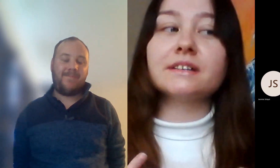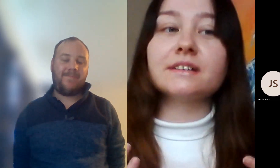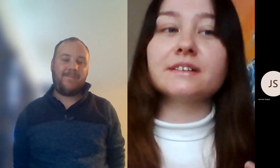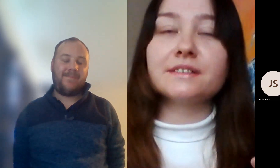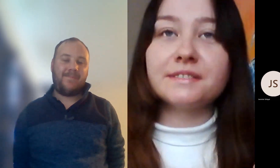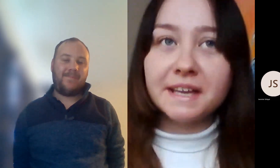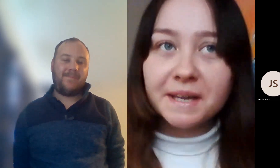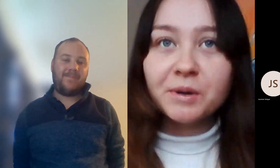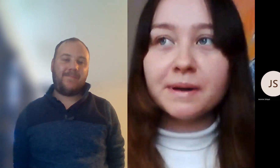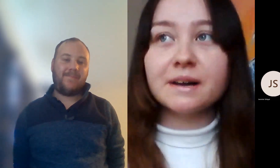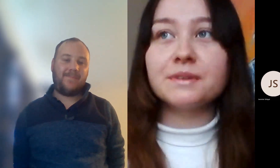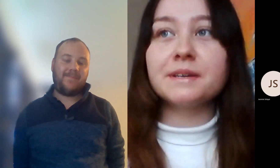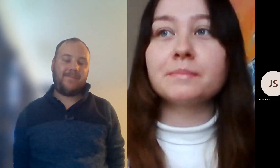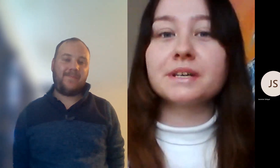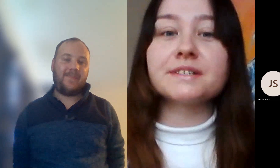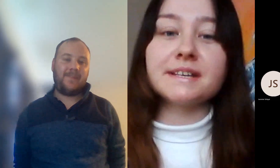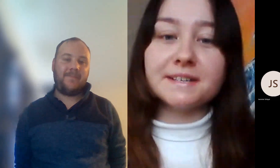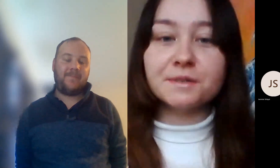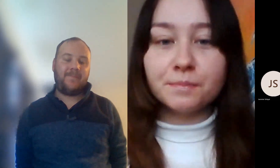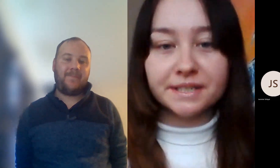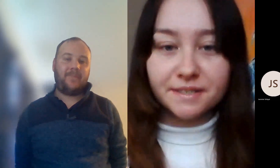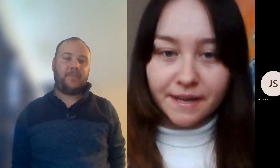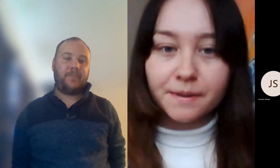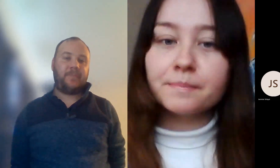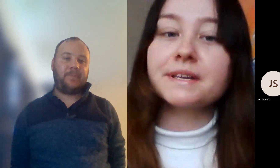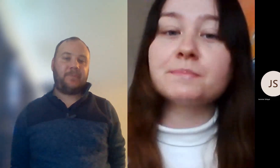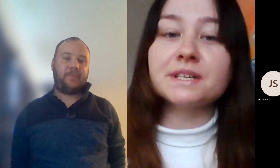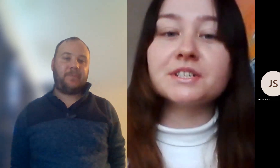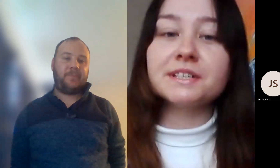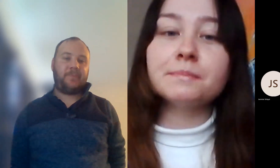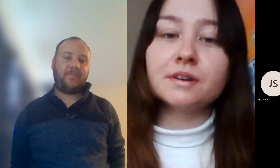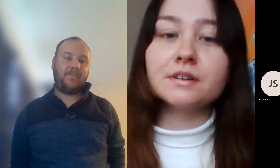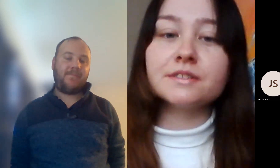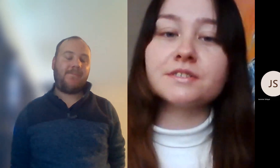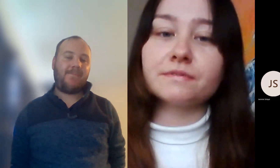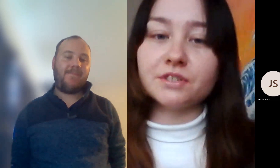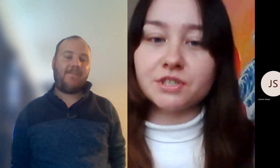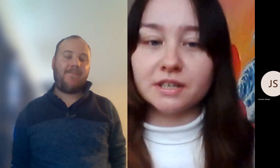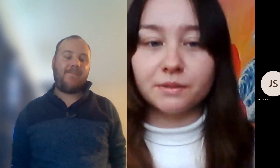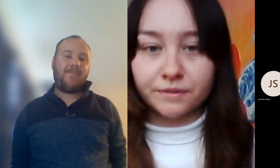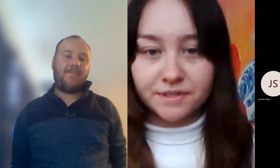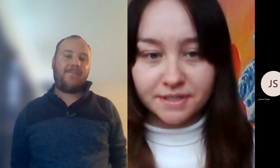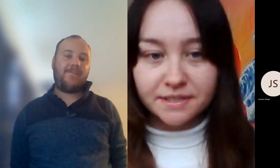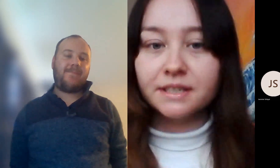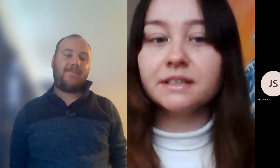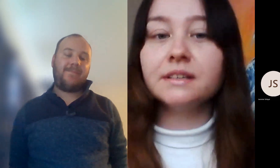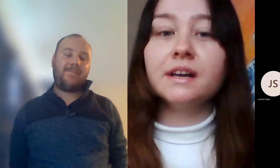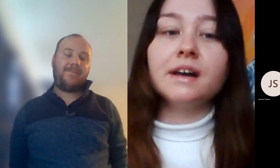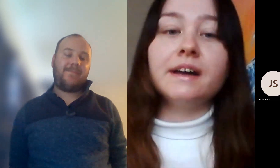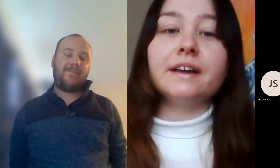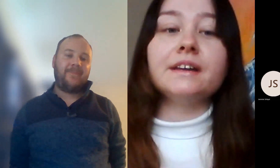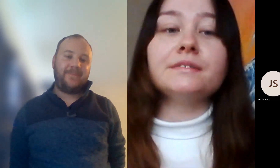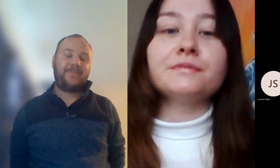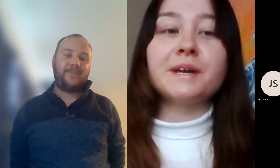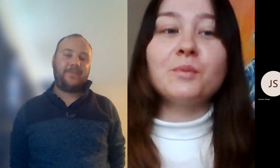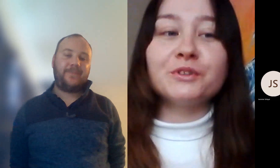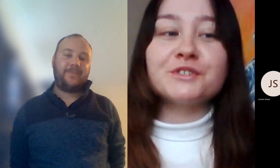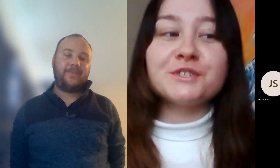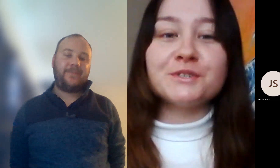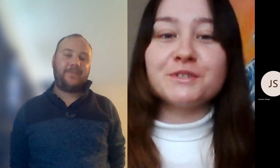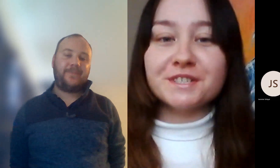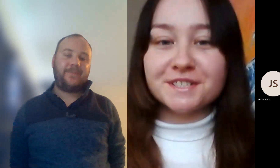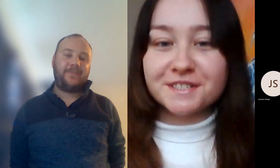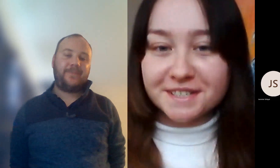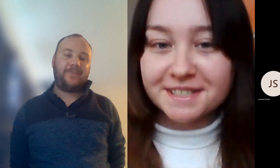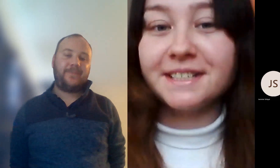they think about it because it is a big step, especially because of the juggling with studying. If they